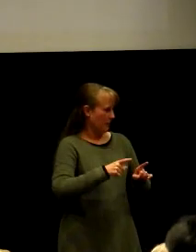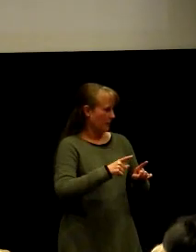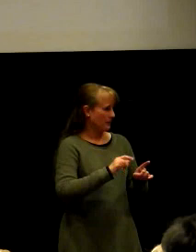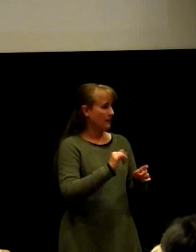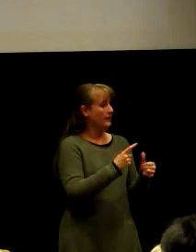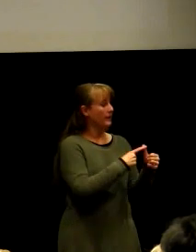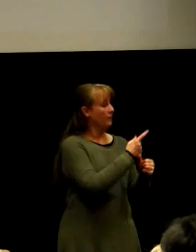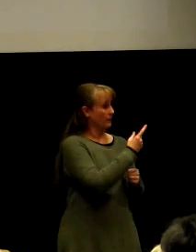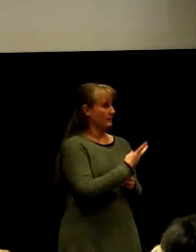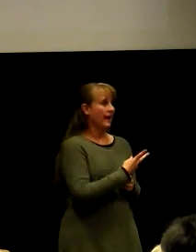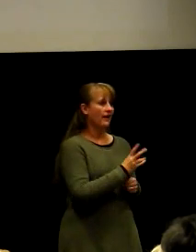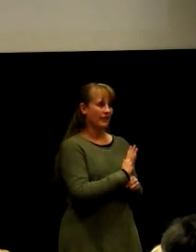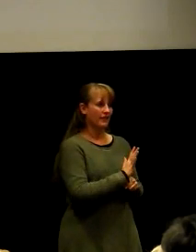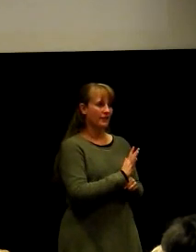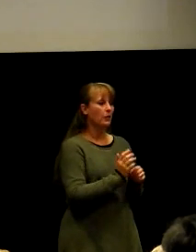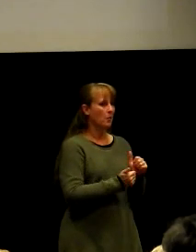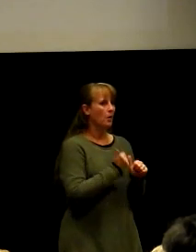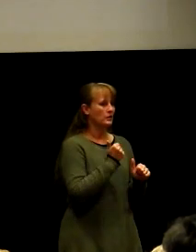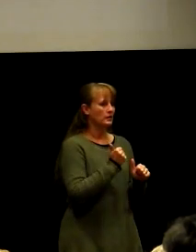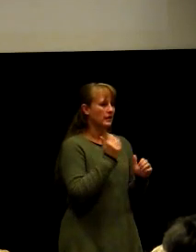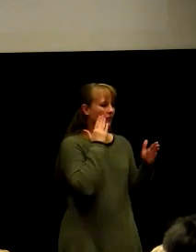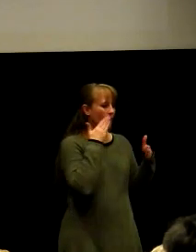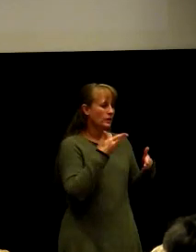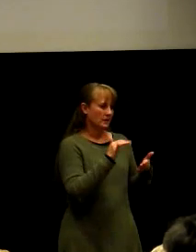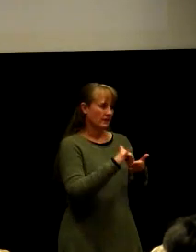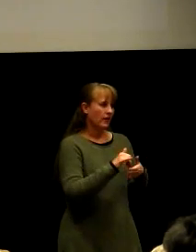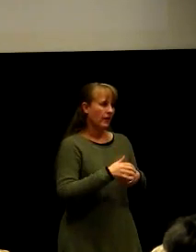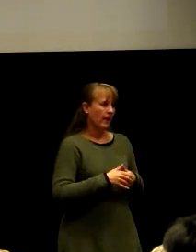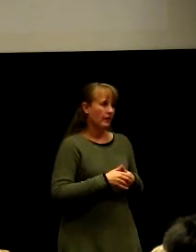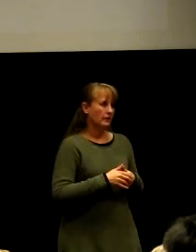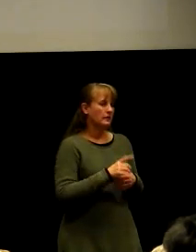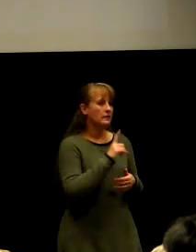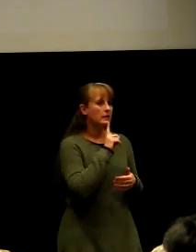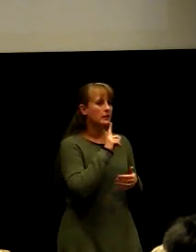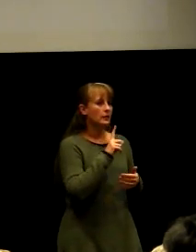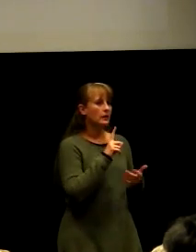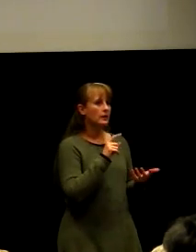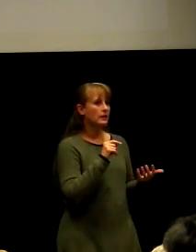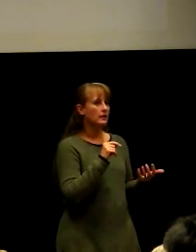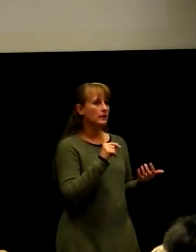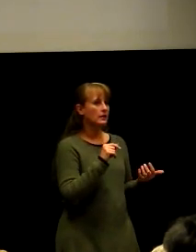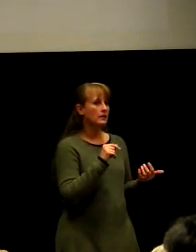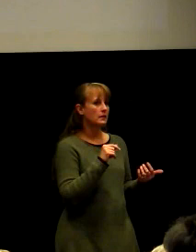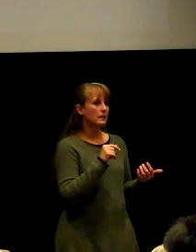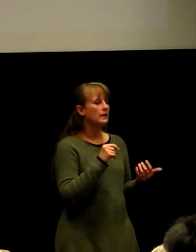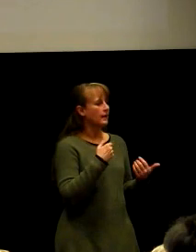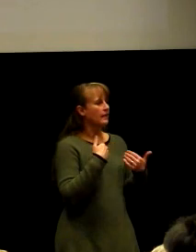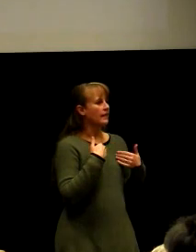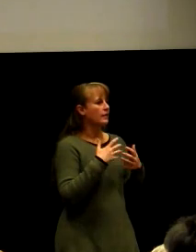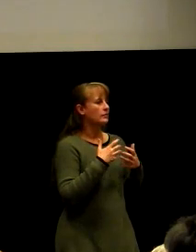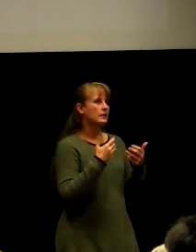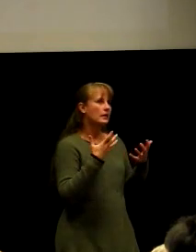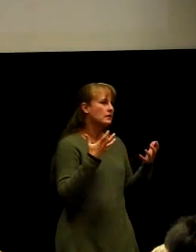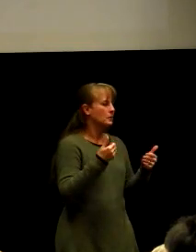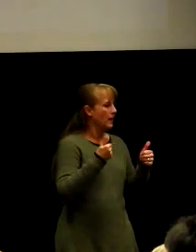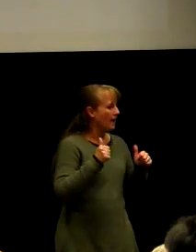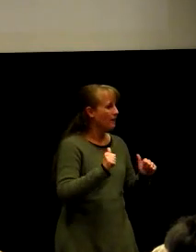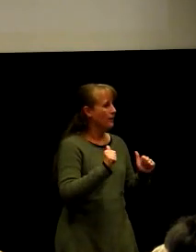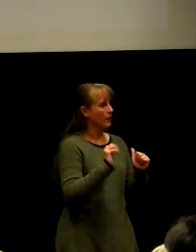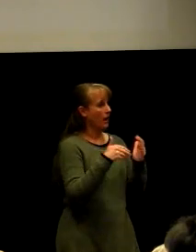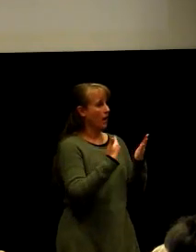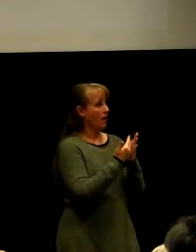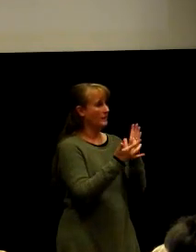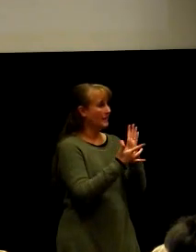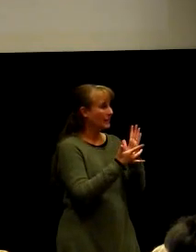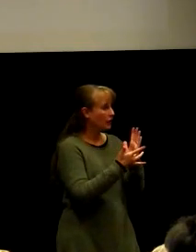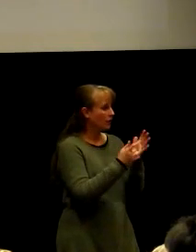first half of the film predominantly. It makes it, you know, they went to great lengths to get the technical